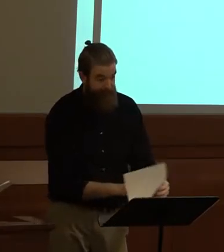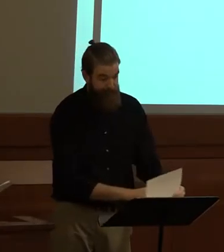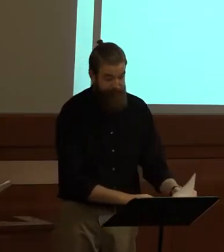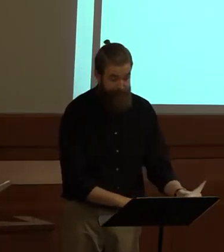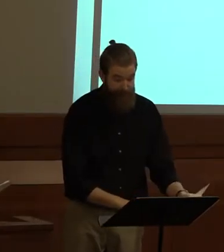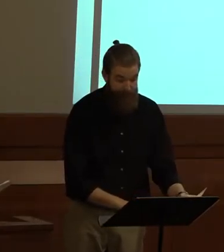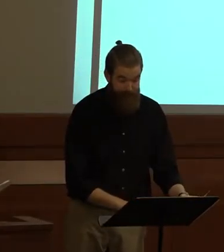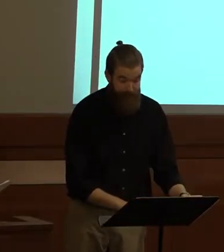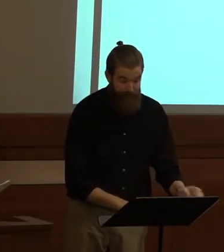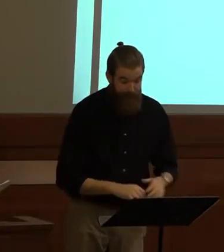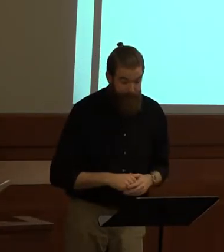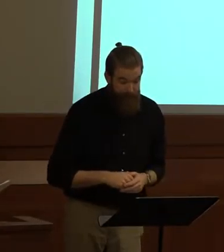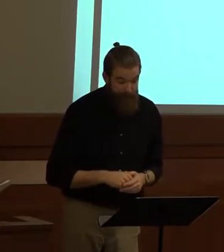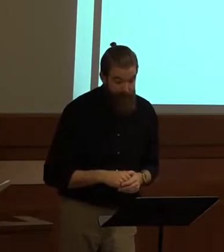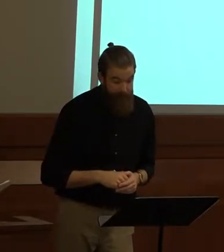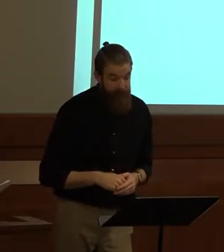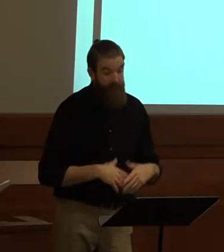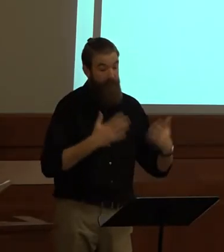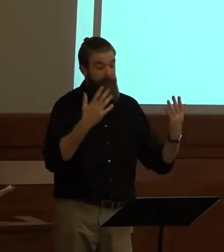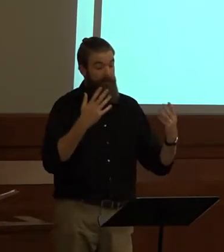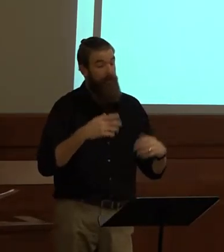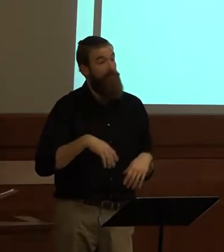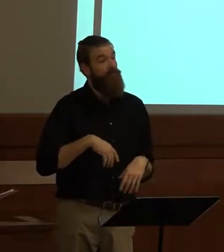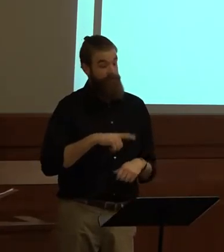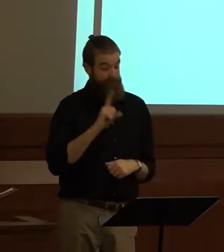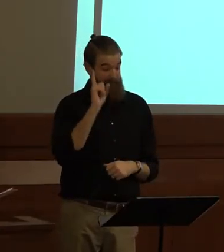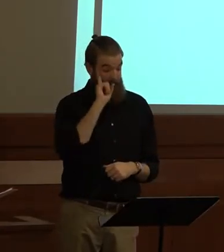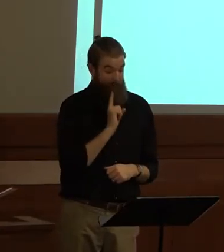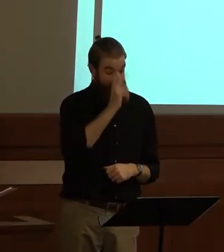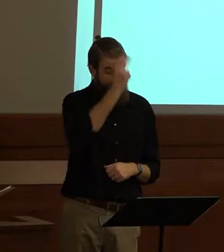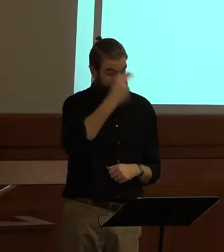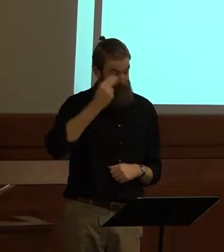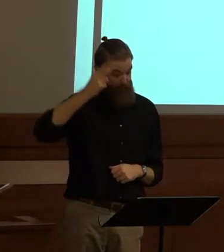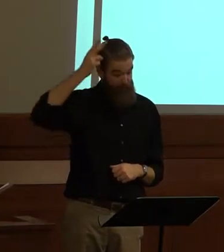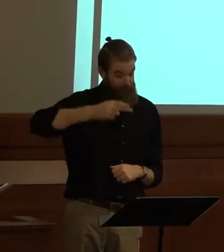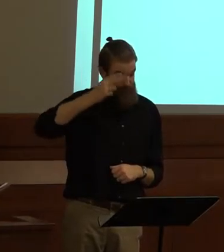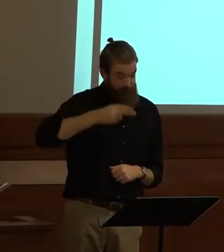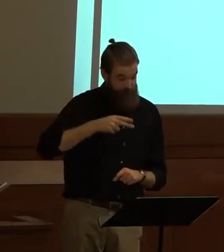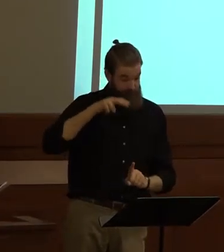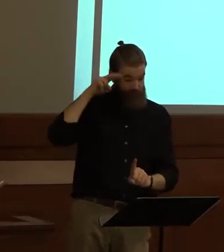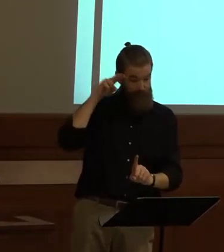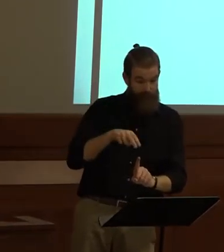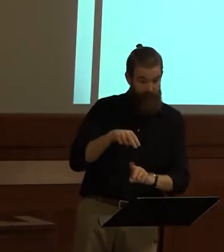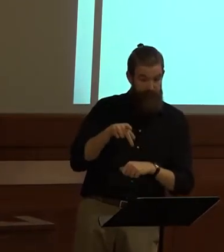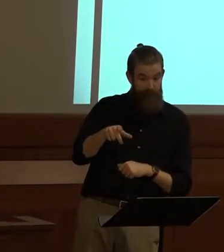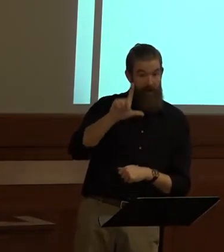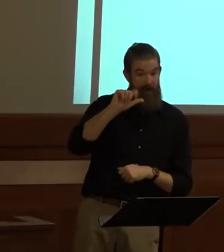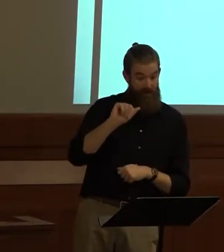homilies were almost certainly the first ever delivered by a deaf Catholic man.